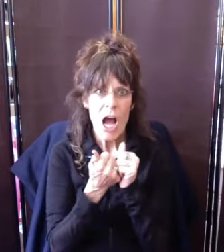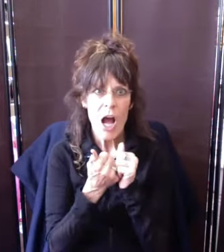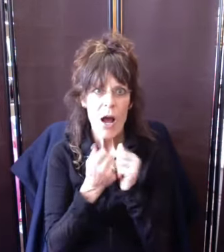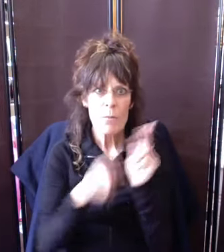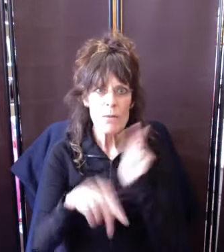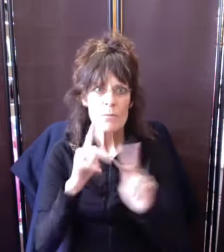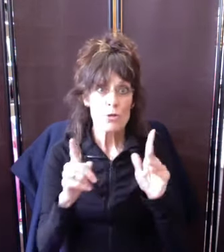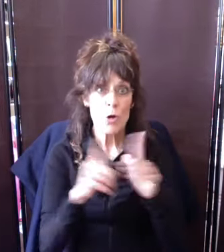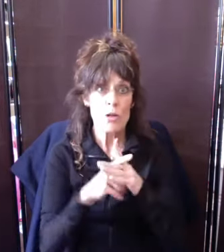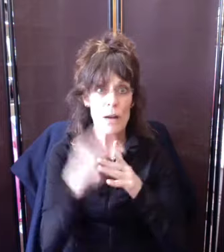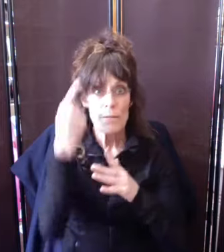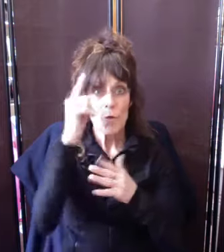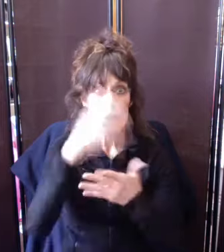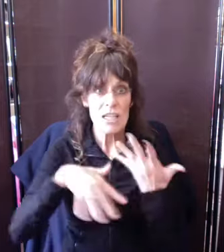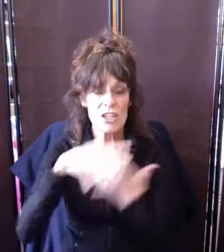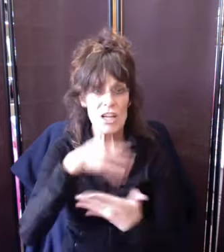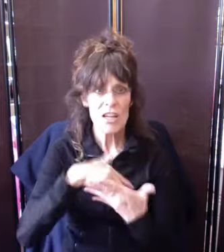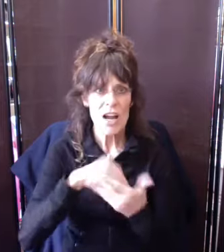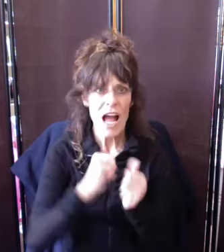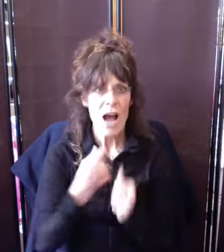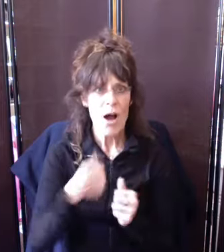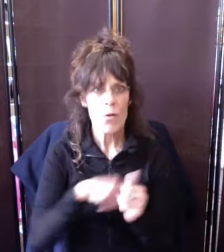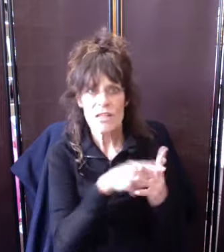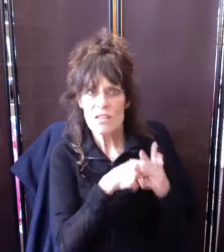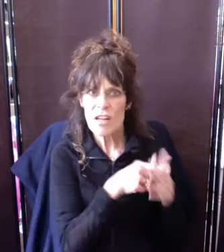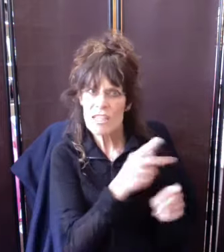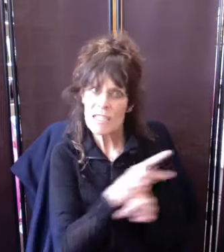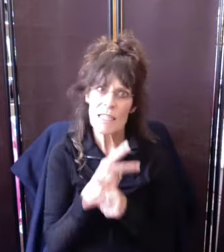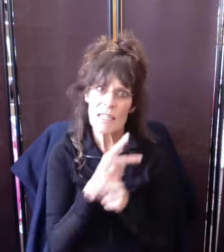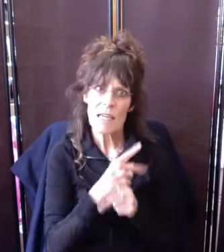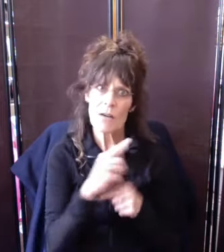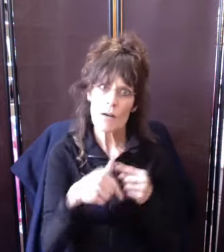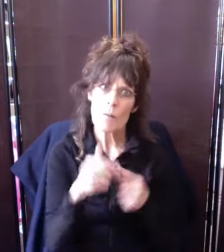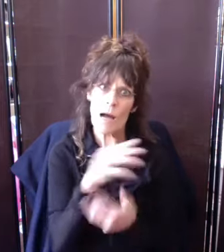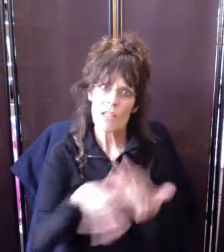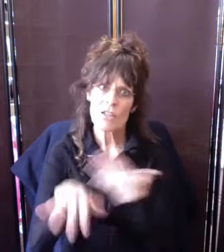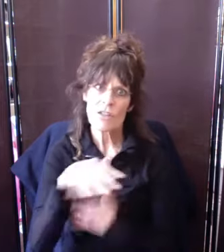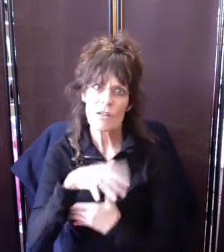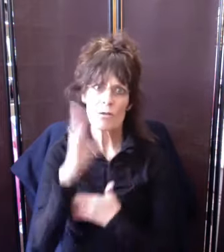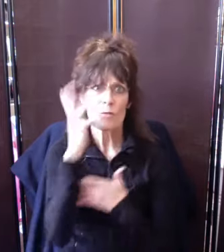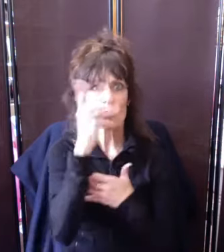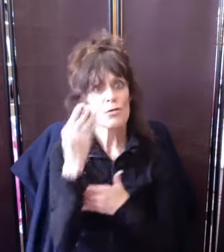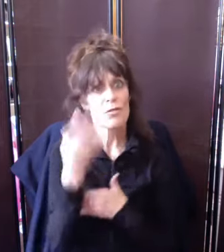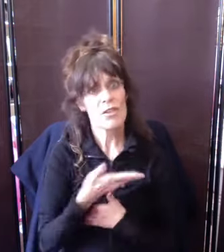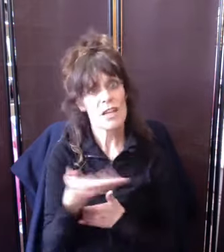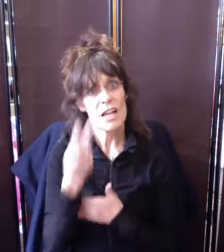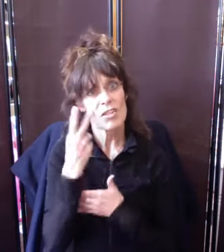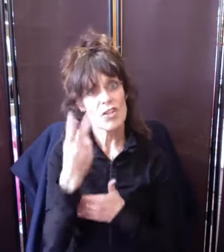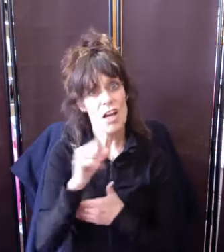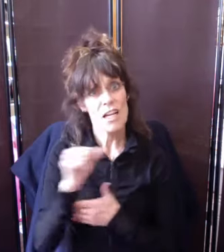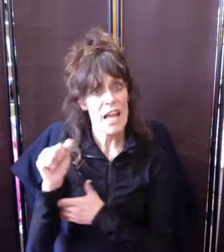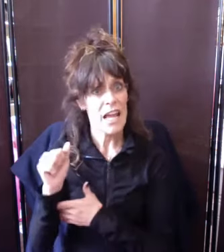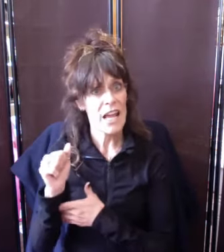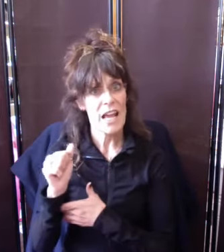other. How much we started to care about each other. It was a beautiful thing. It's what I saw in AA all over the place, right? But I got to see